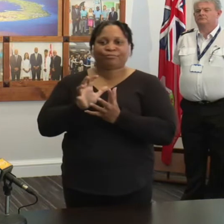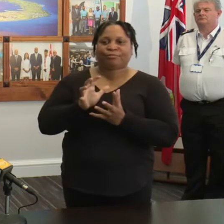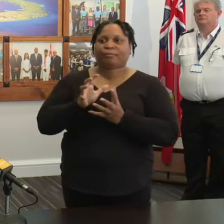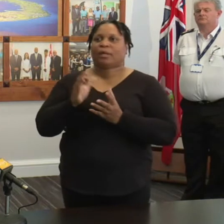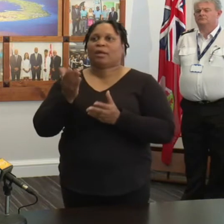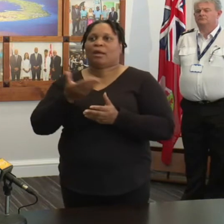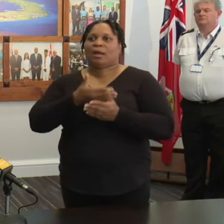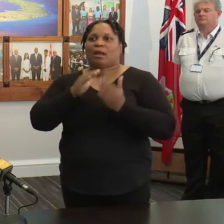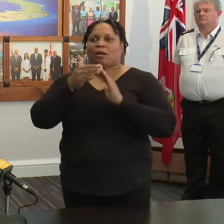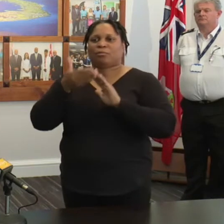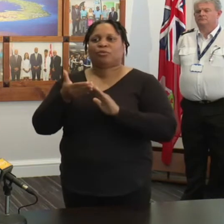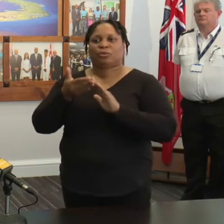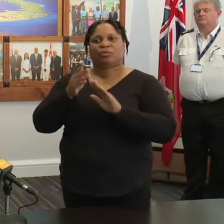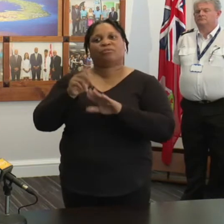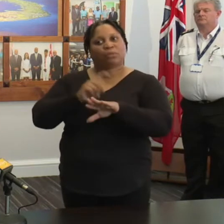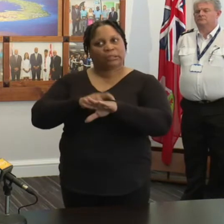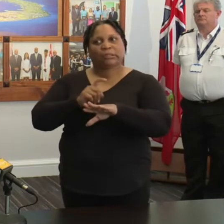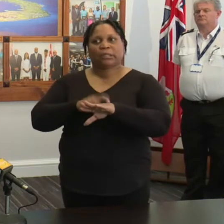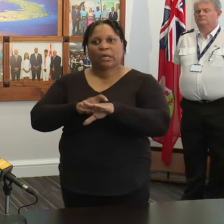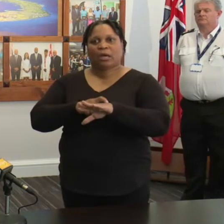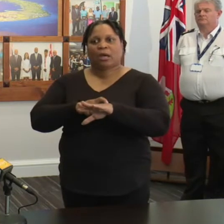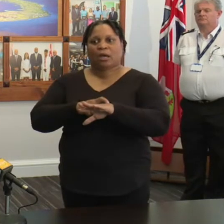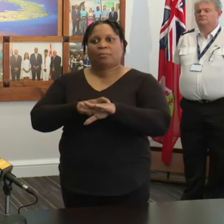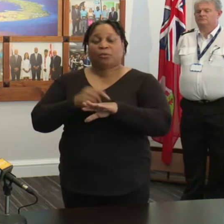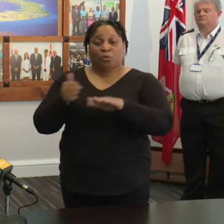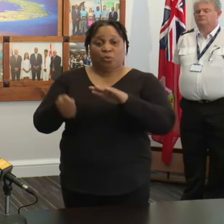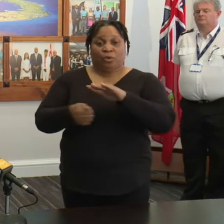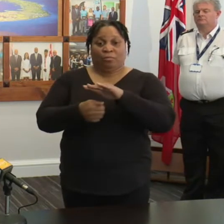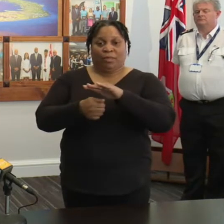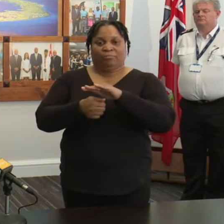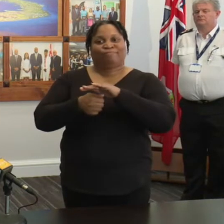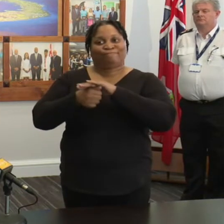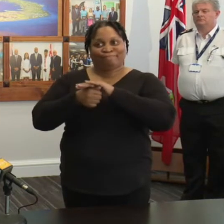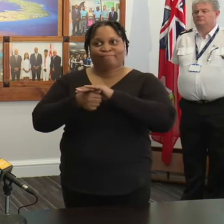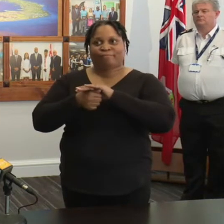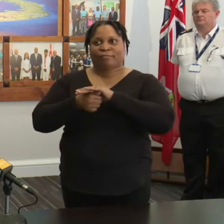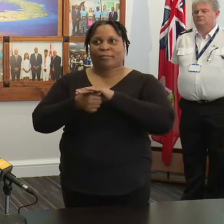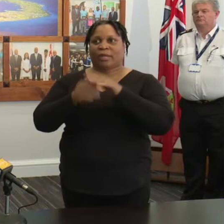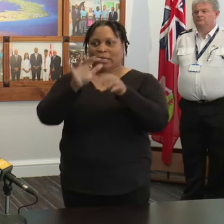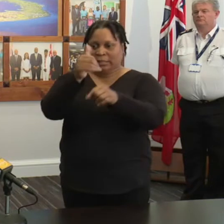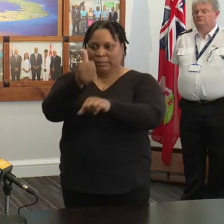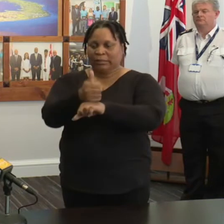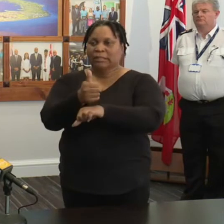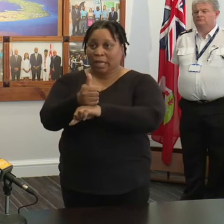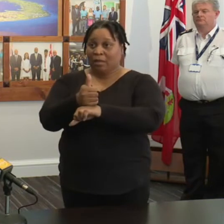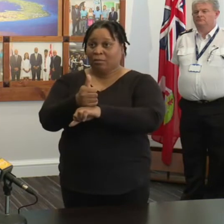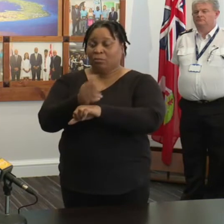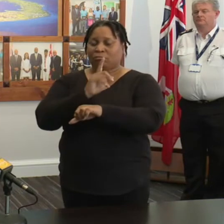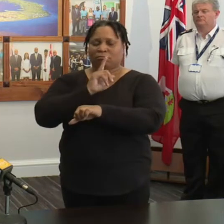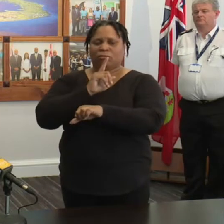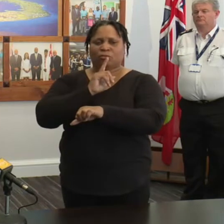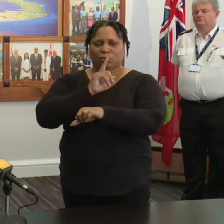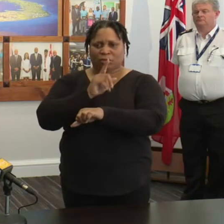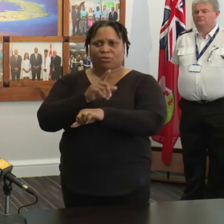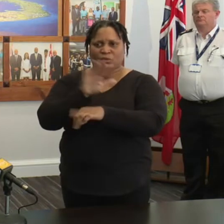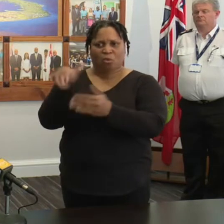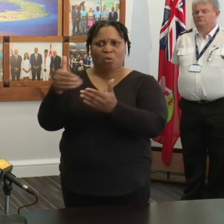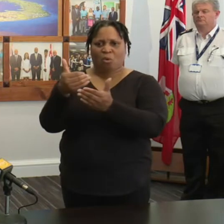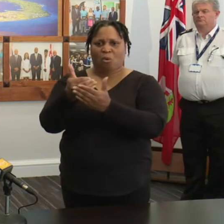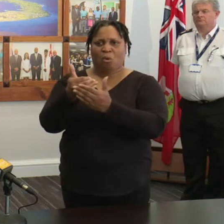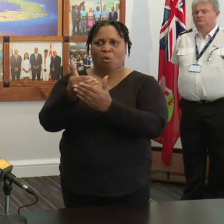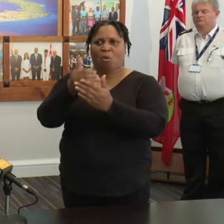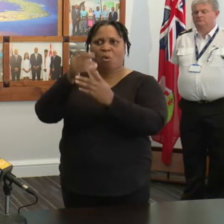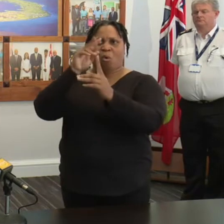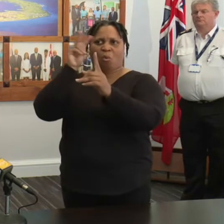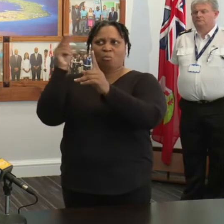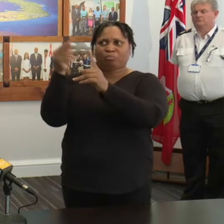community for the period of time that we have been sheltering in place, so that we can get all aspects